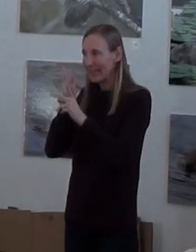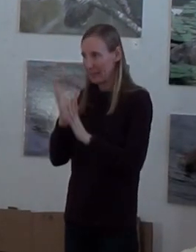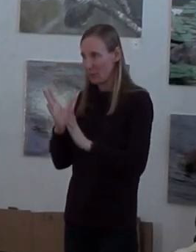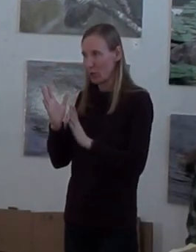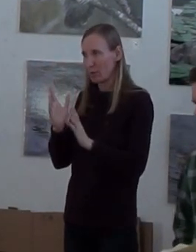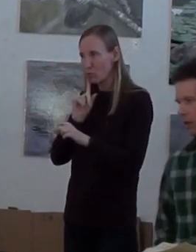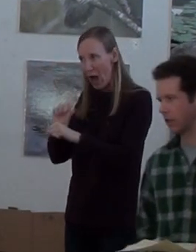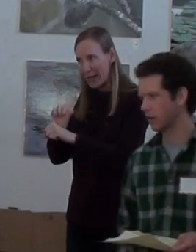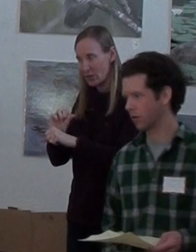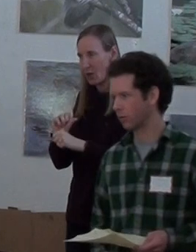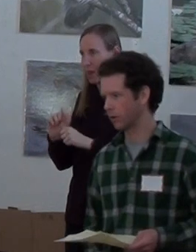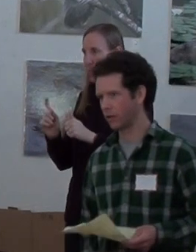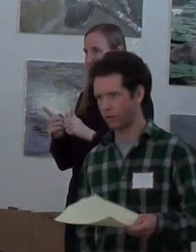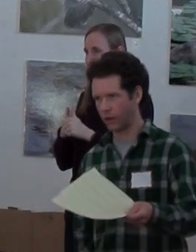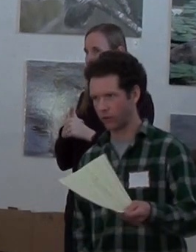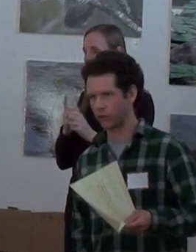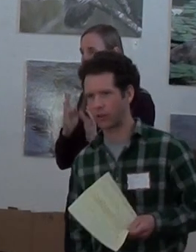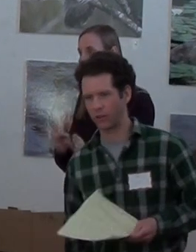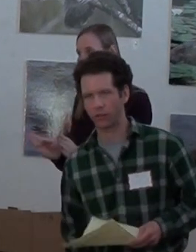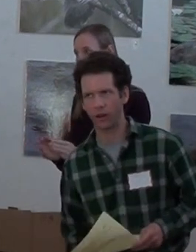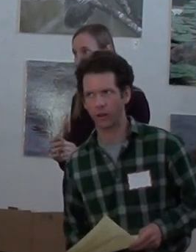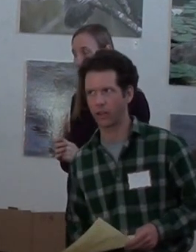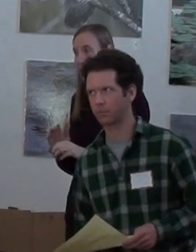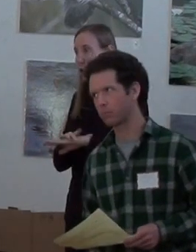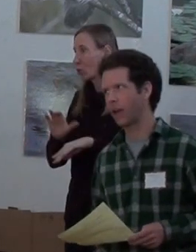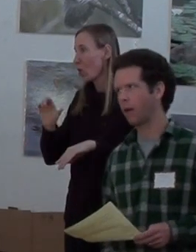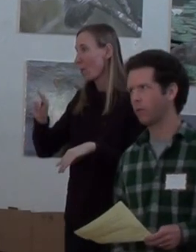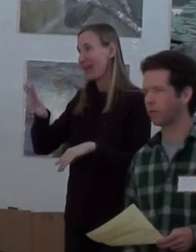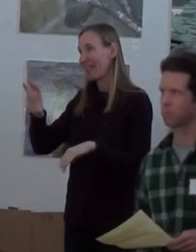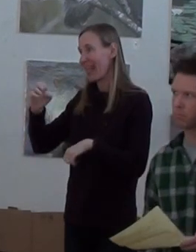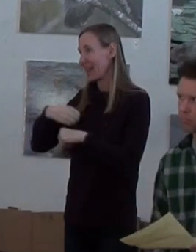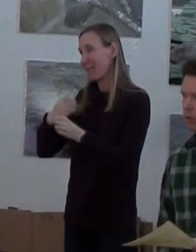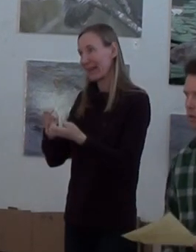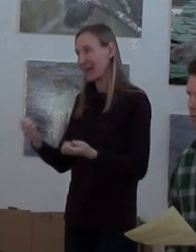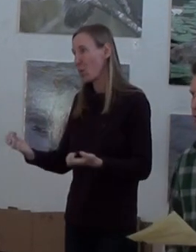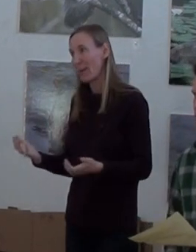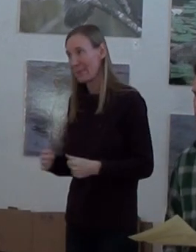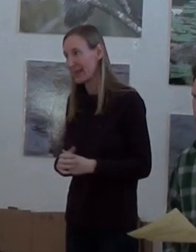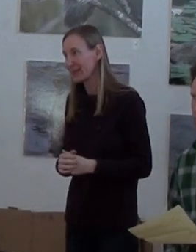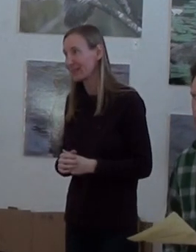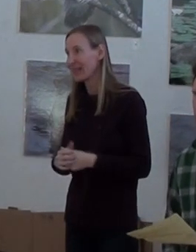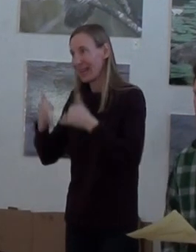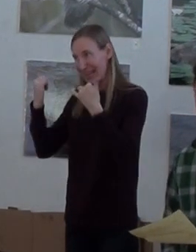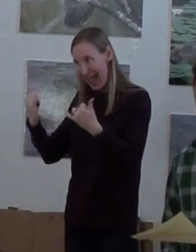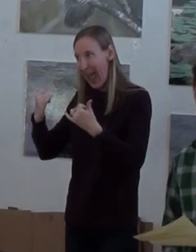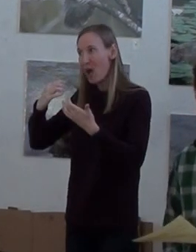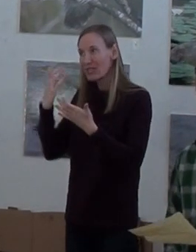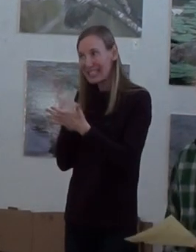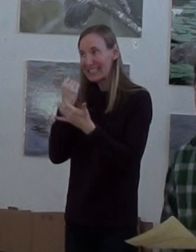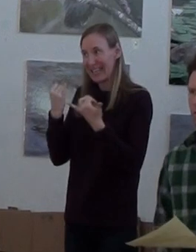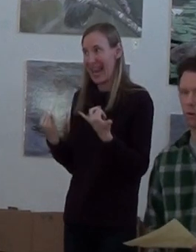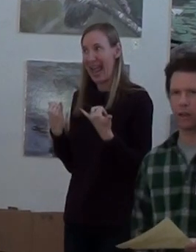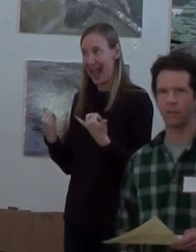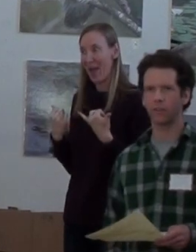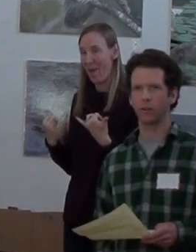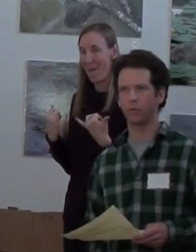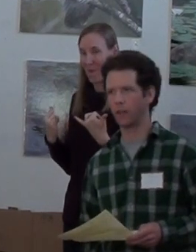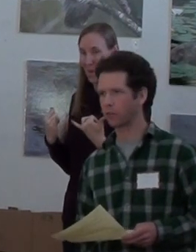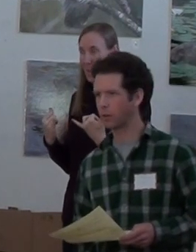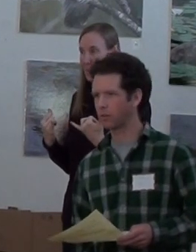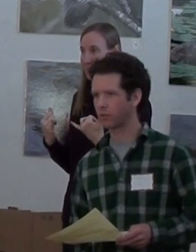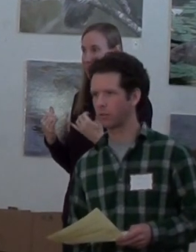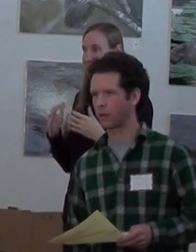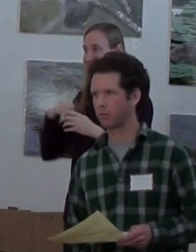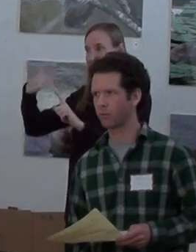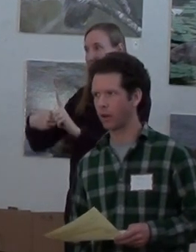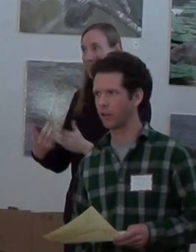You know, if you're late making your equipment, if you guys are just getting started, like now is, you got some time. If you're waiting until